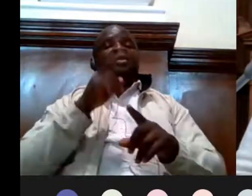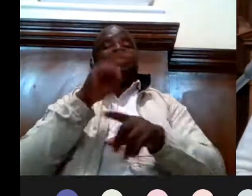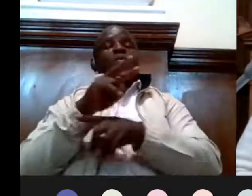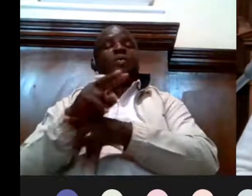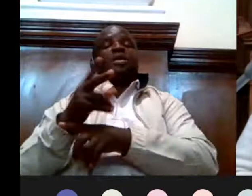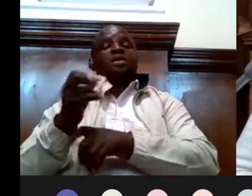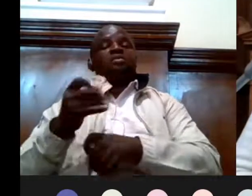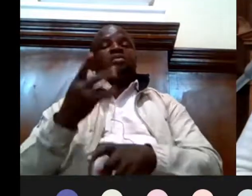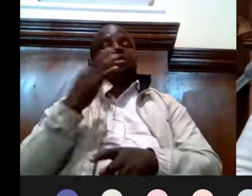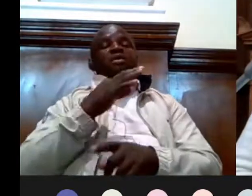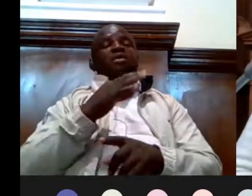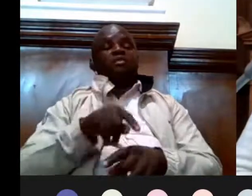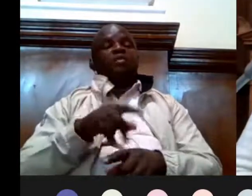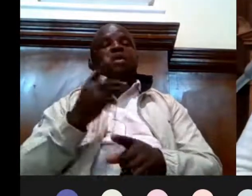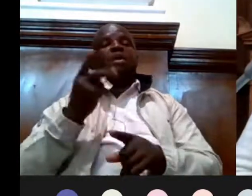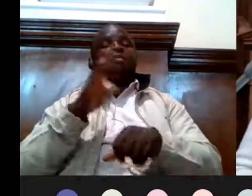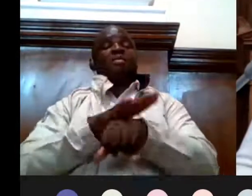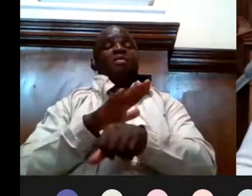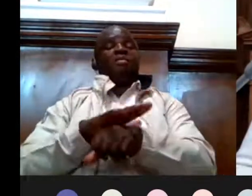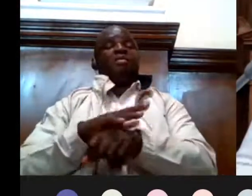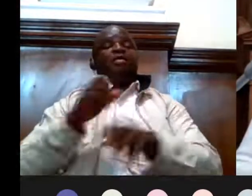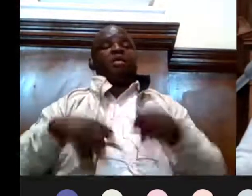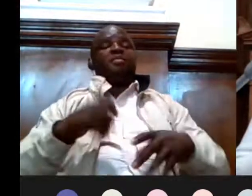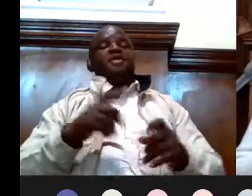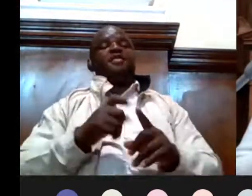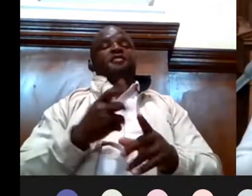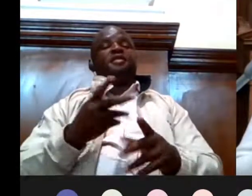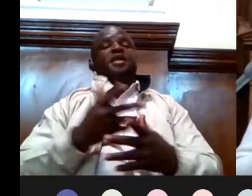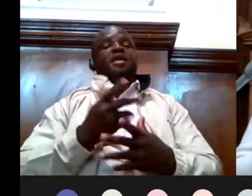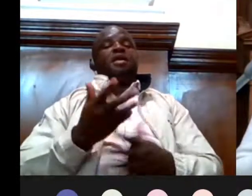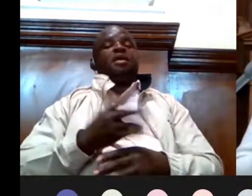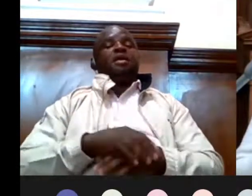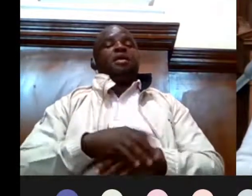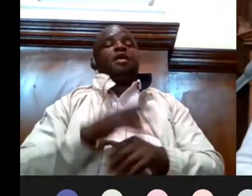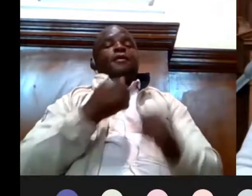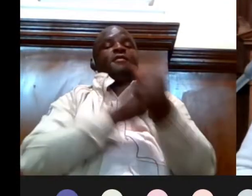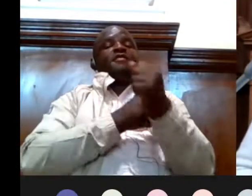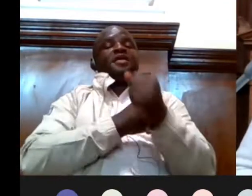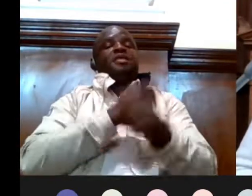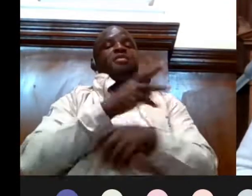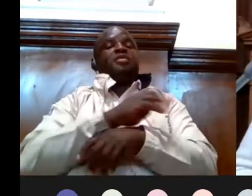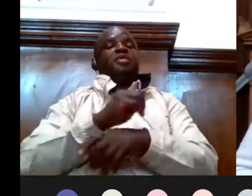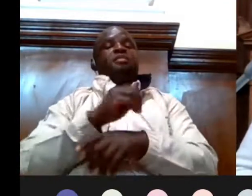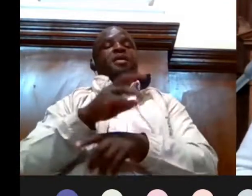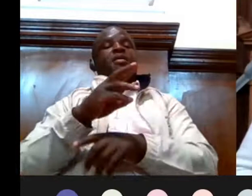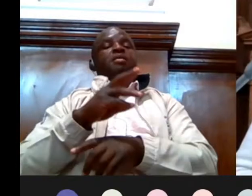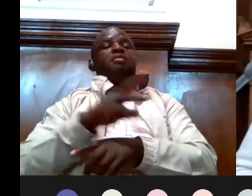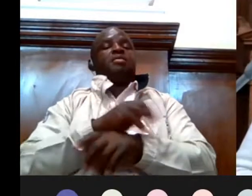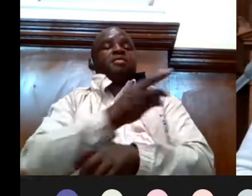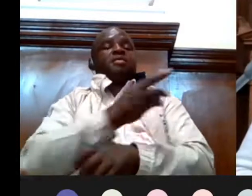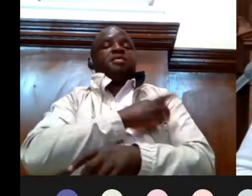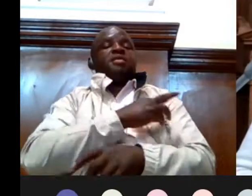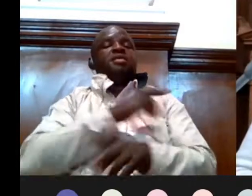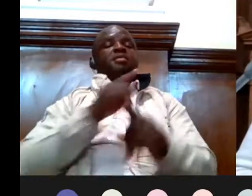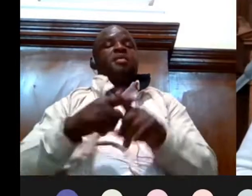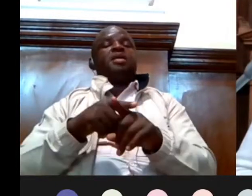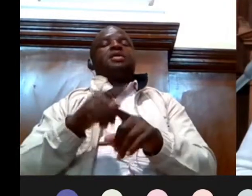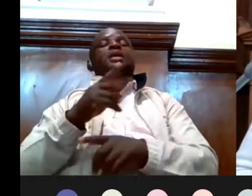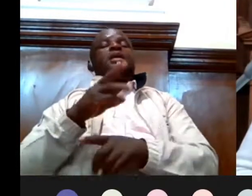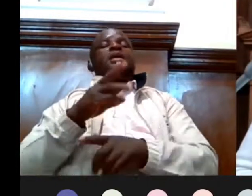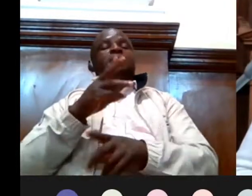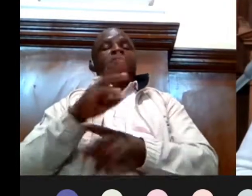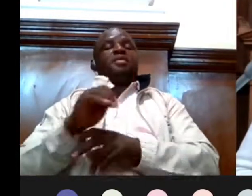main centres of corruption in municipalities are in the office of the municipal manager and the offices of the